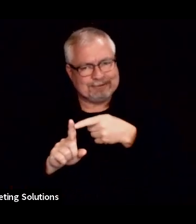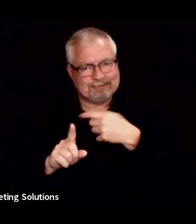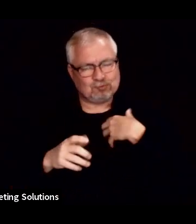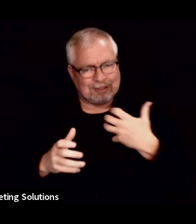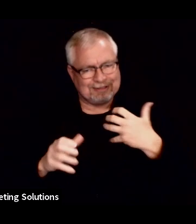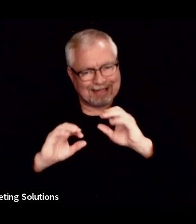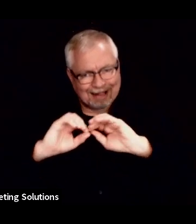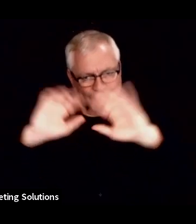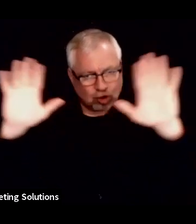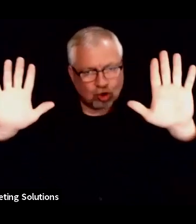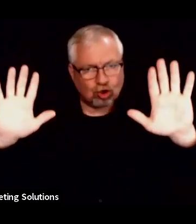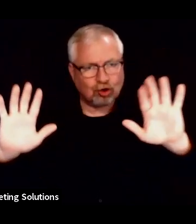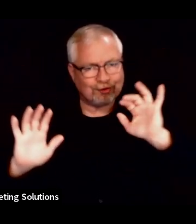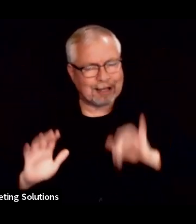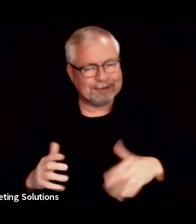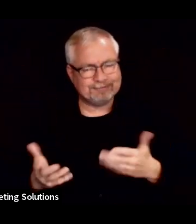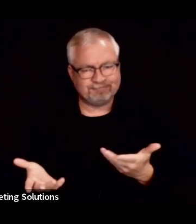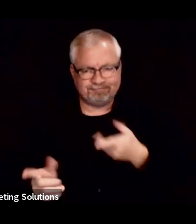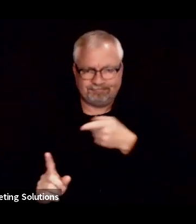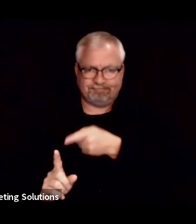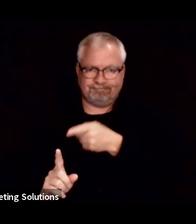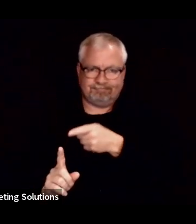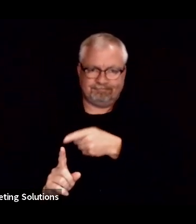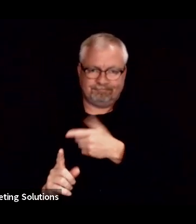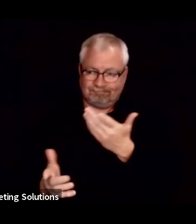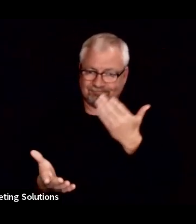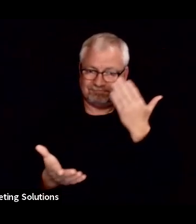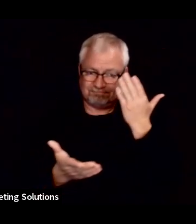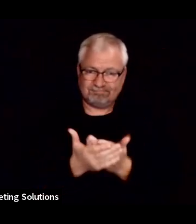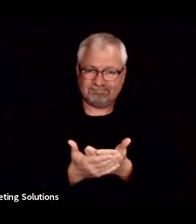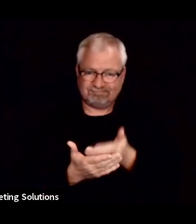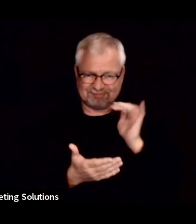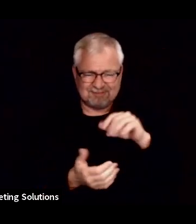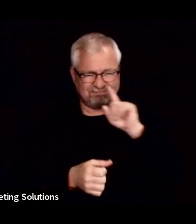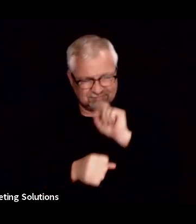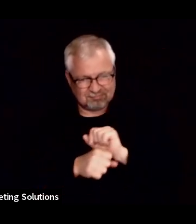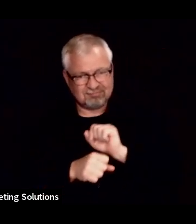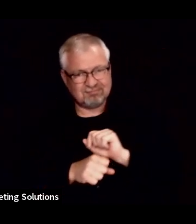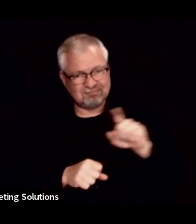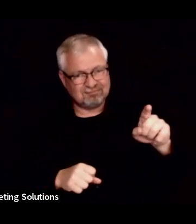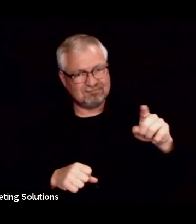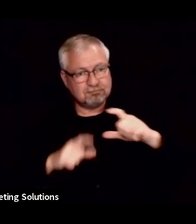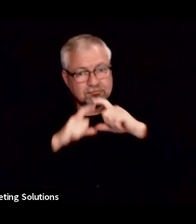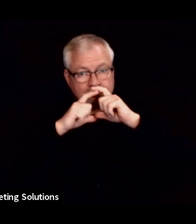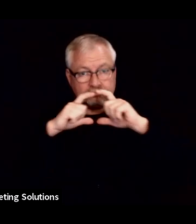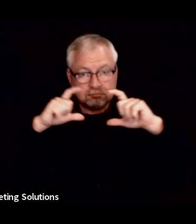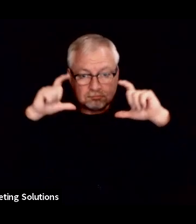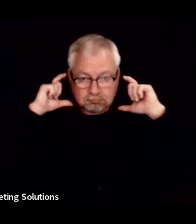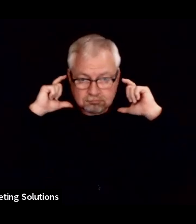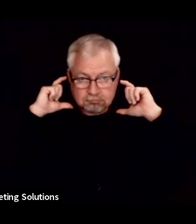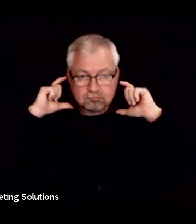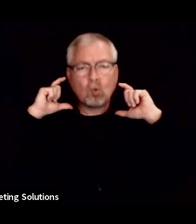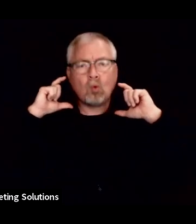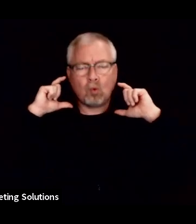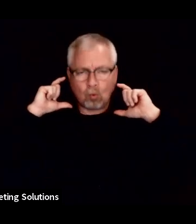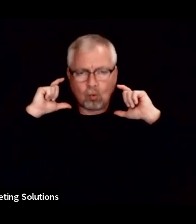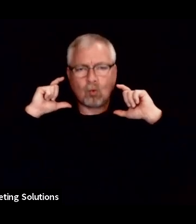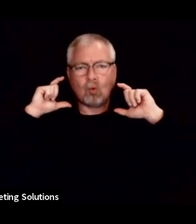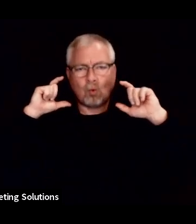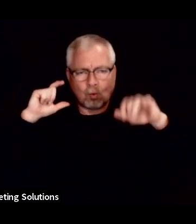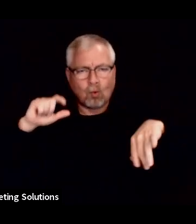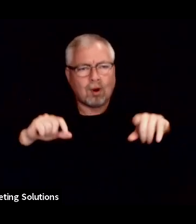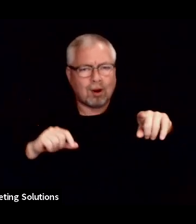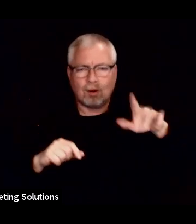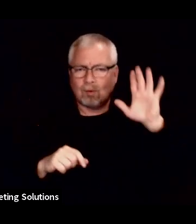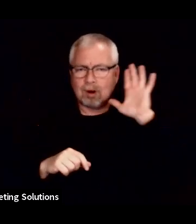is getting stronger and stronger that masks, while absolutely not a panacea, not a